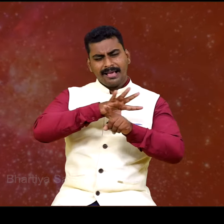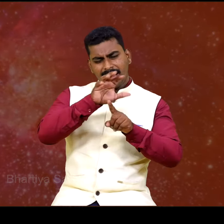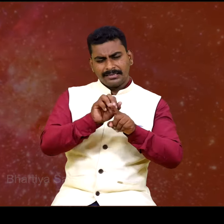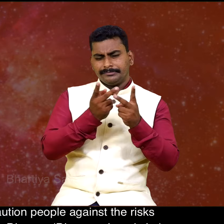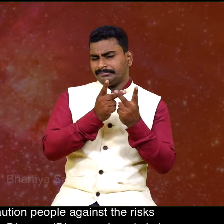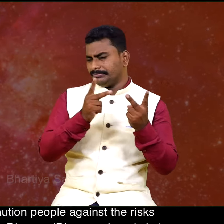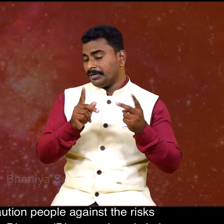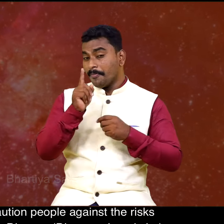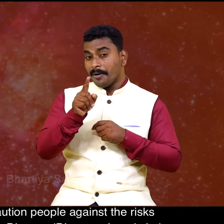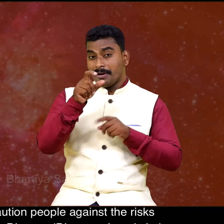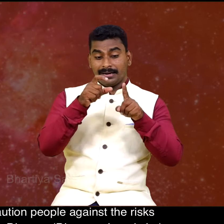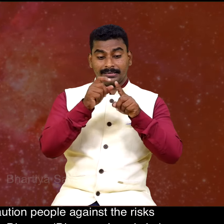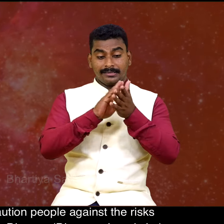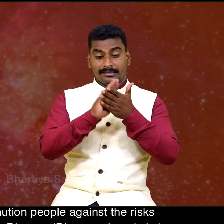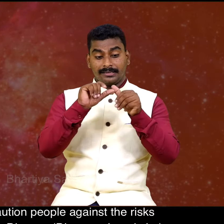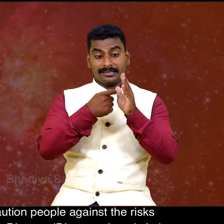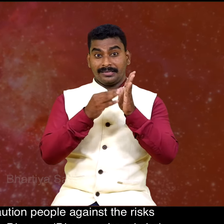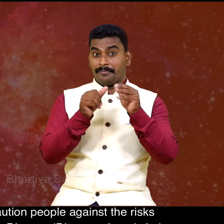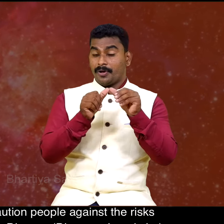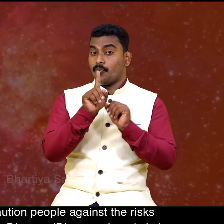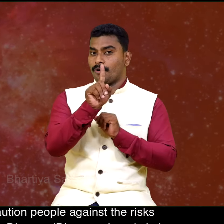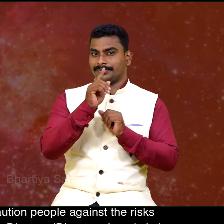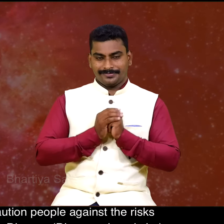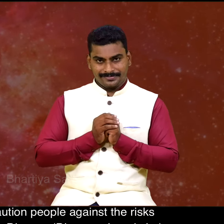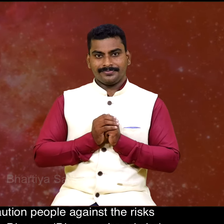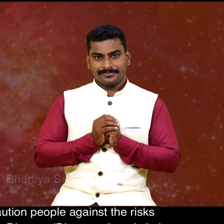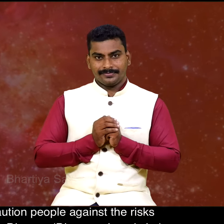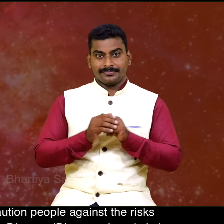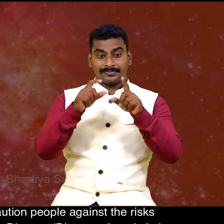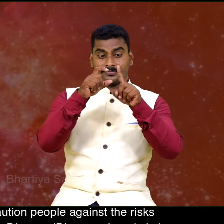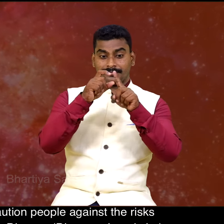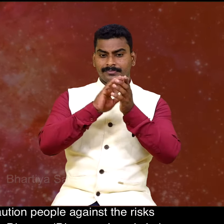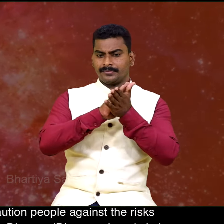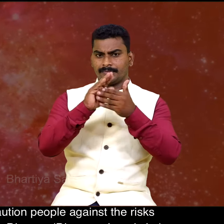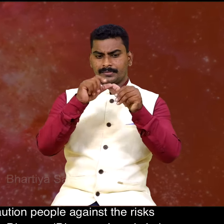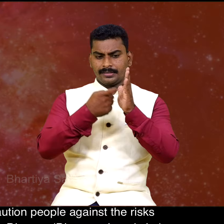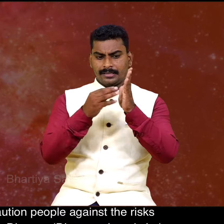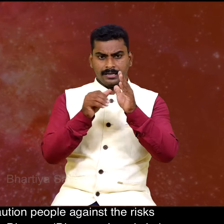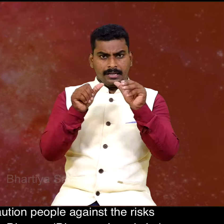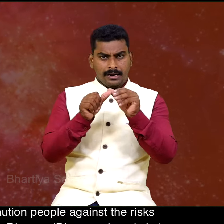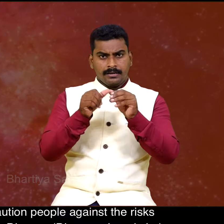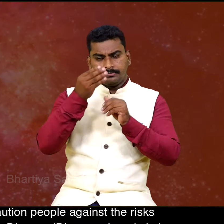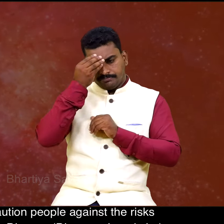They caution people against the risks of ignoring dharma, dharma